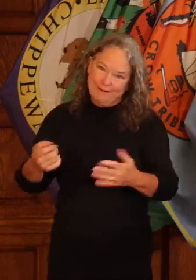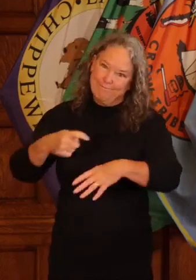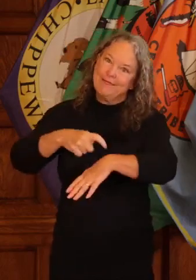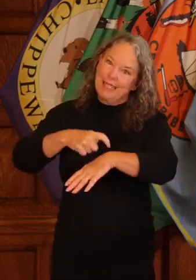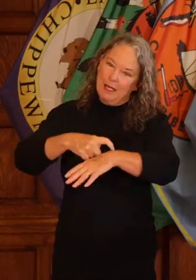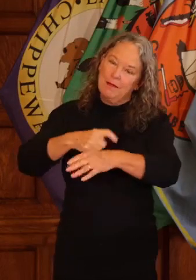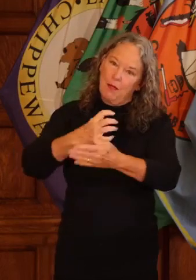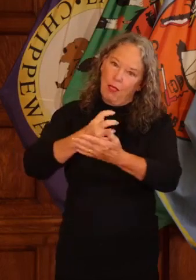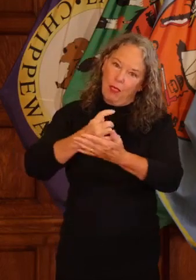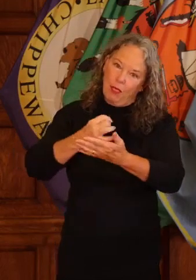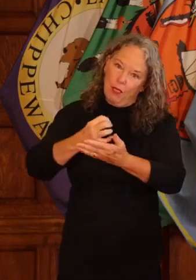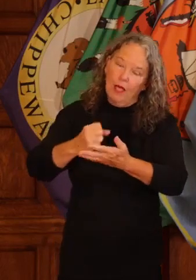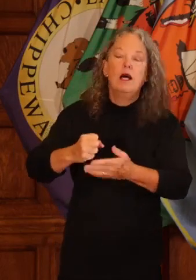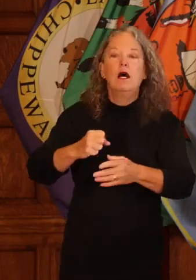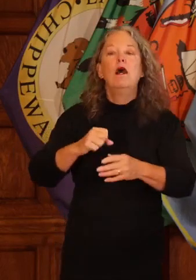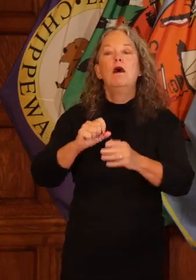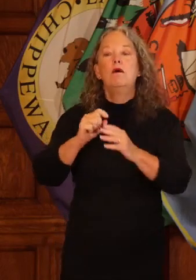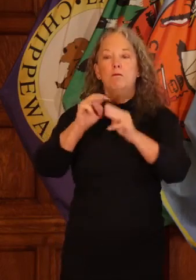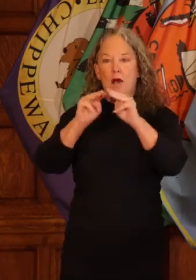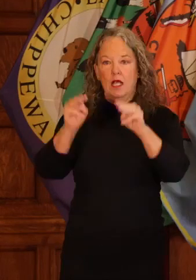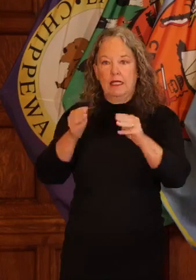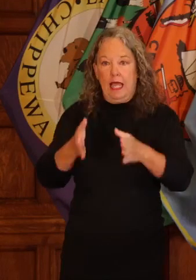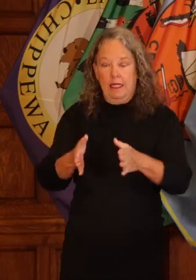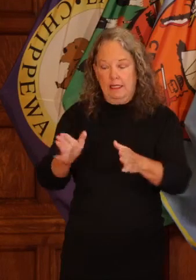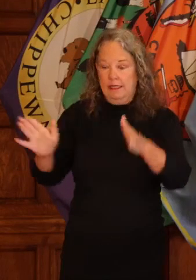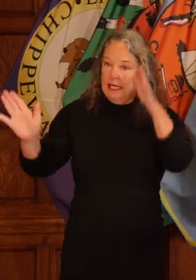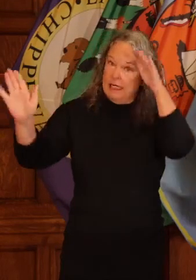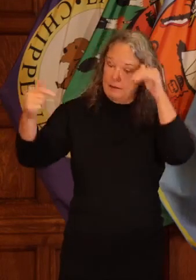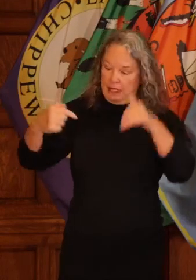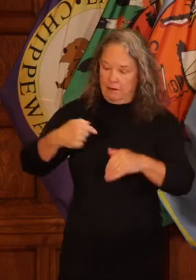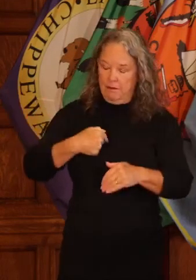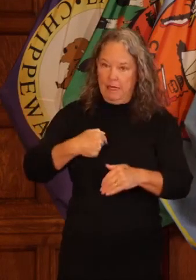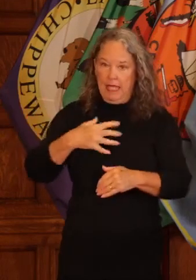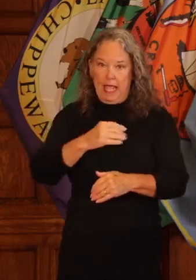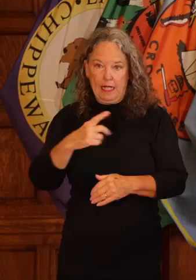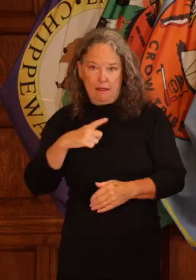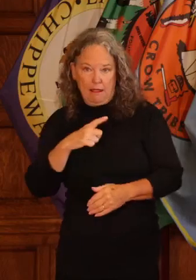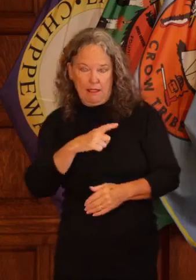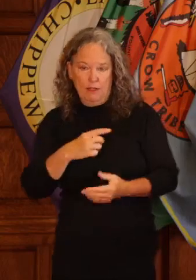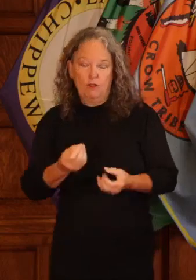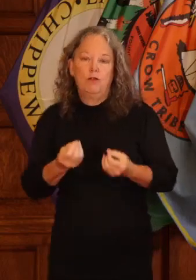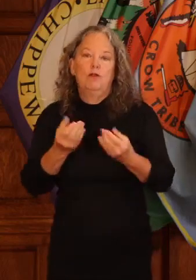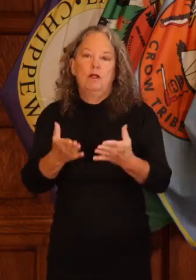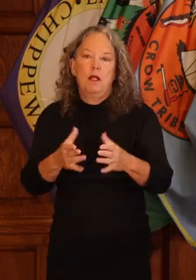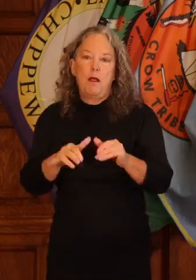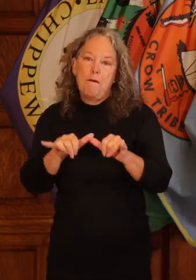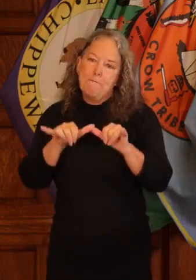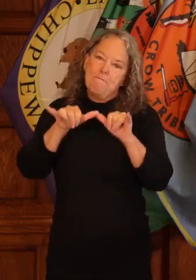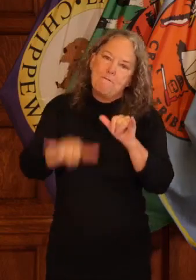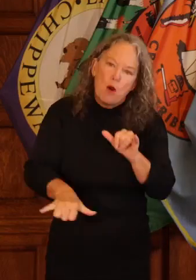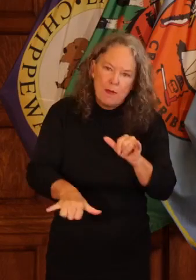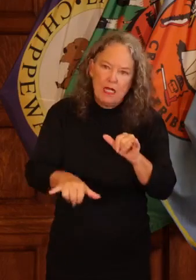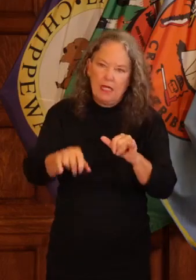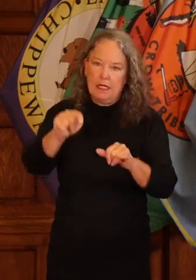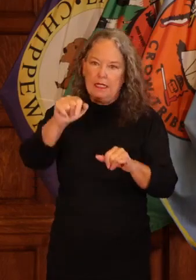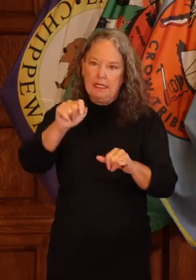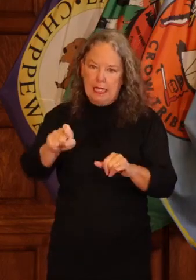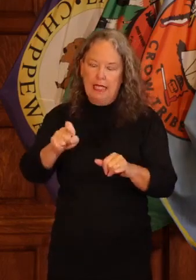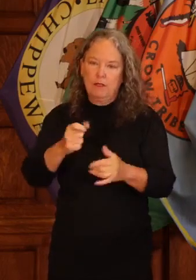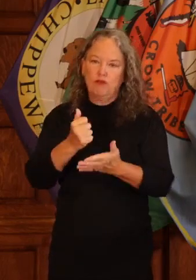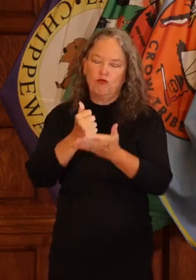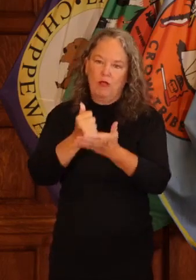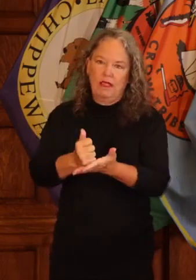Montanans expect me and the legislature to deliver permanent tax relief. I've been very clear on this, and I